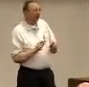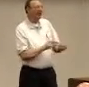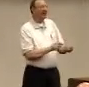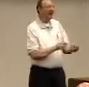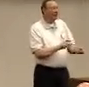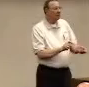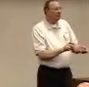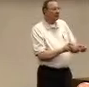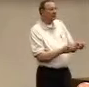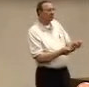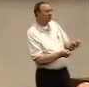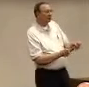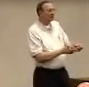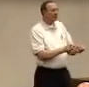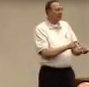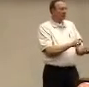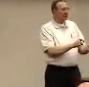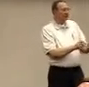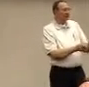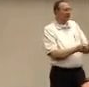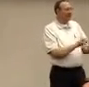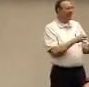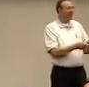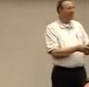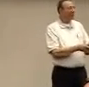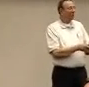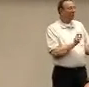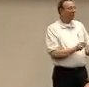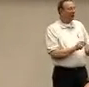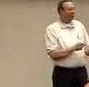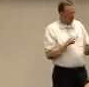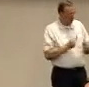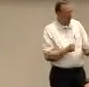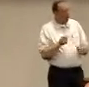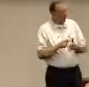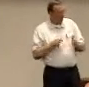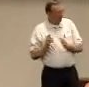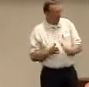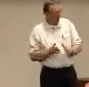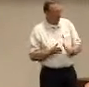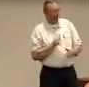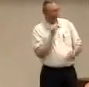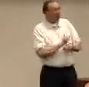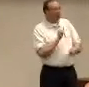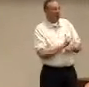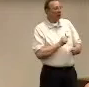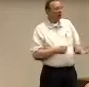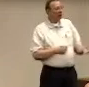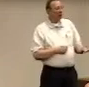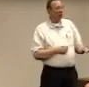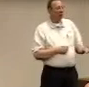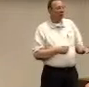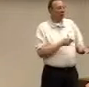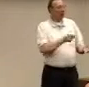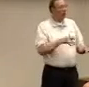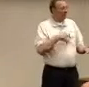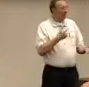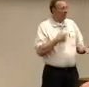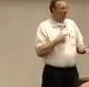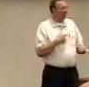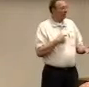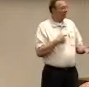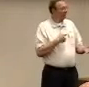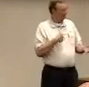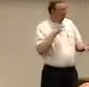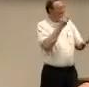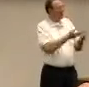had to learn to be flexible because we got there and we started implementing our strategy, and it wasn't working. I don't know if you guys have ever